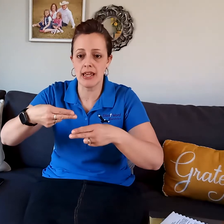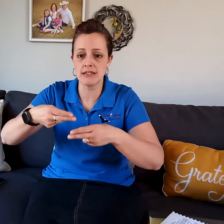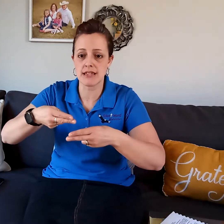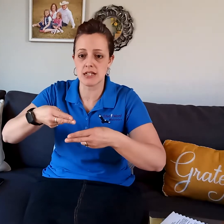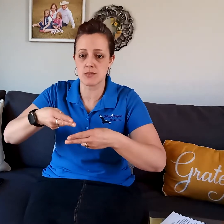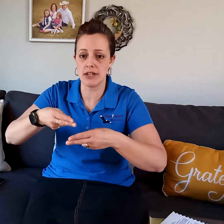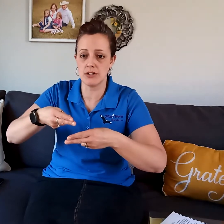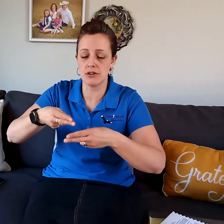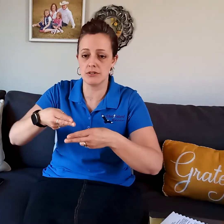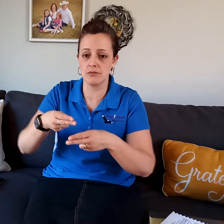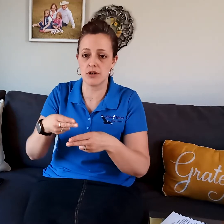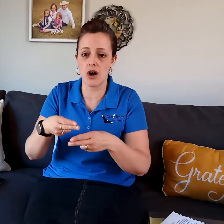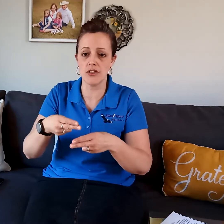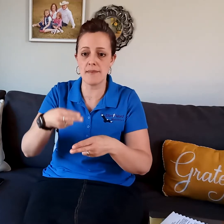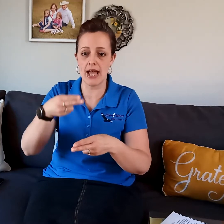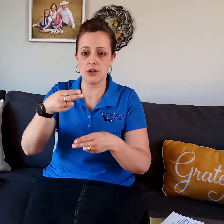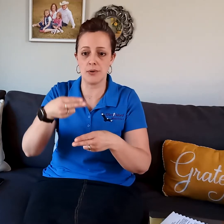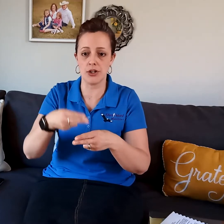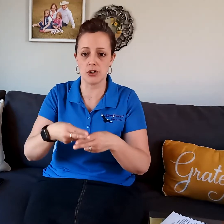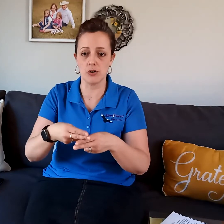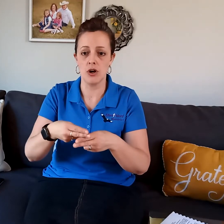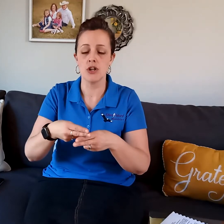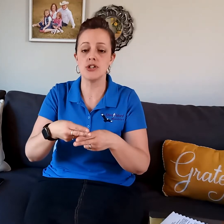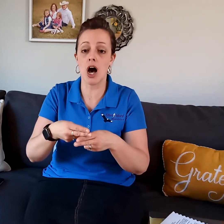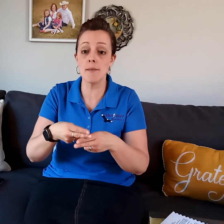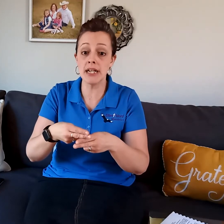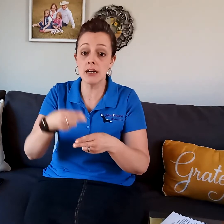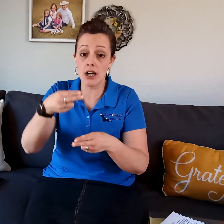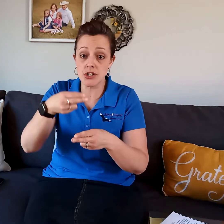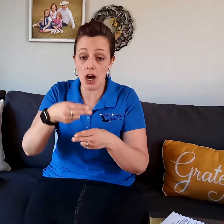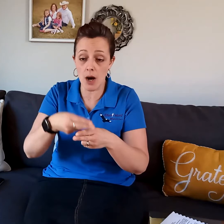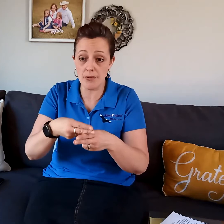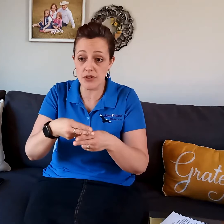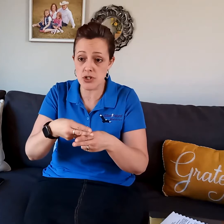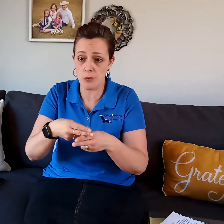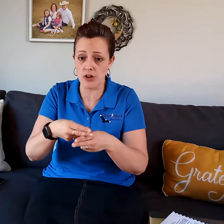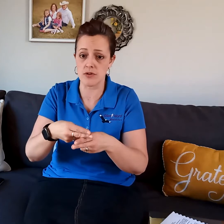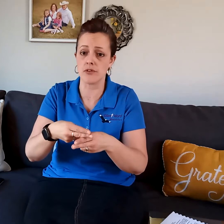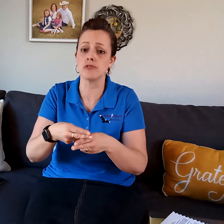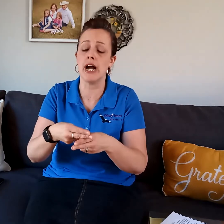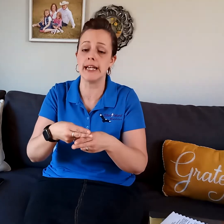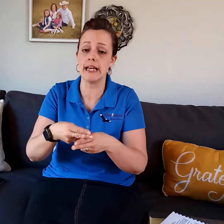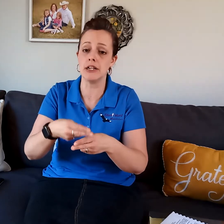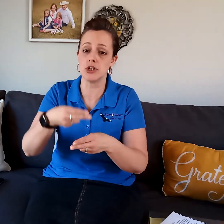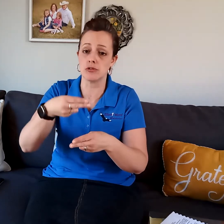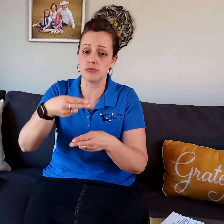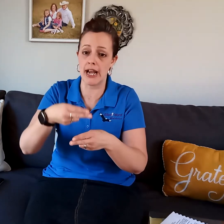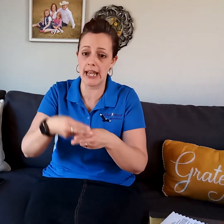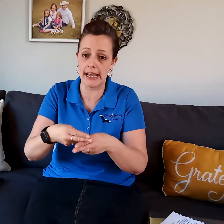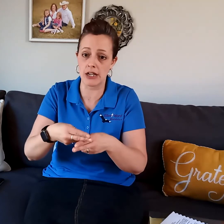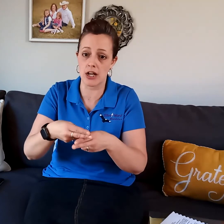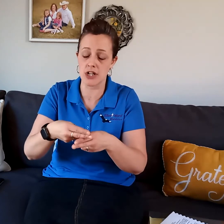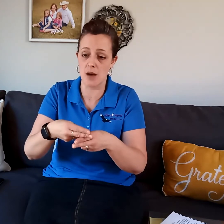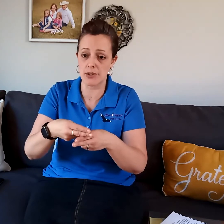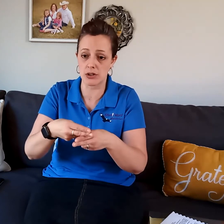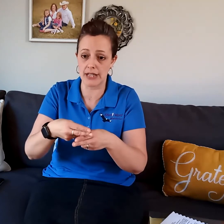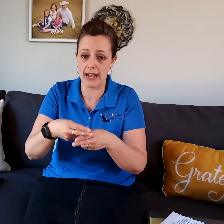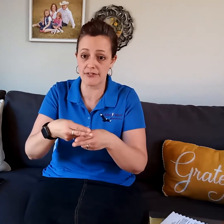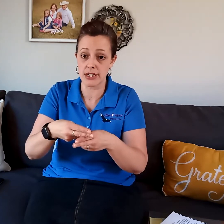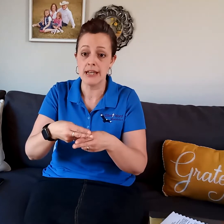hands, that's what you'll call them, and you put your dominant on top of your supported. So if you're right-handed, your right hand on top of your left.